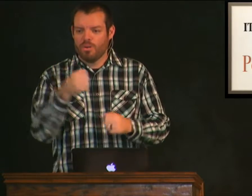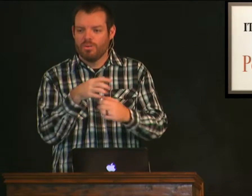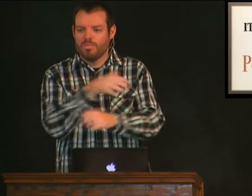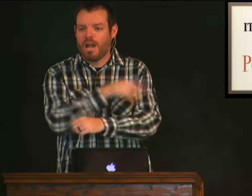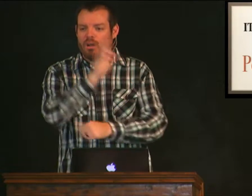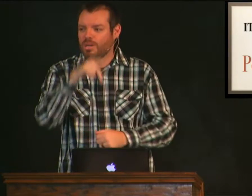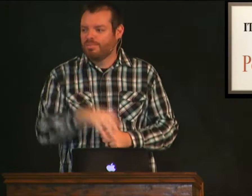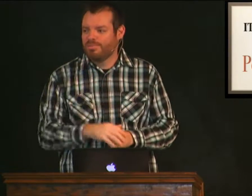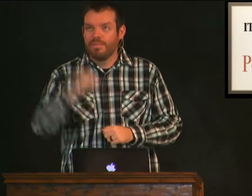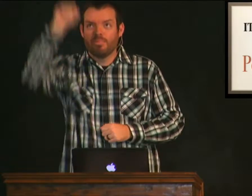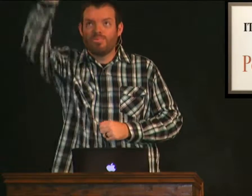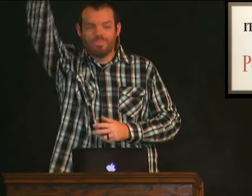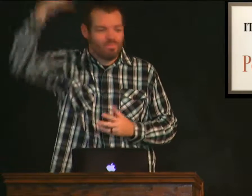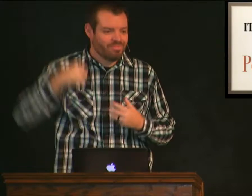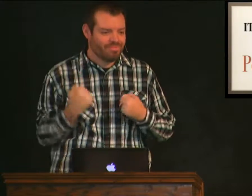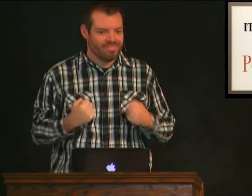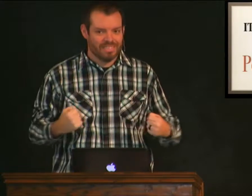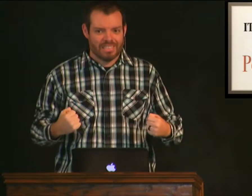Mario, power.